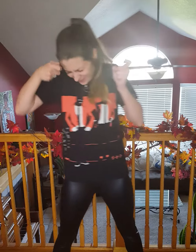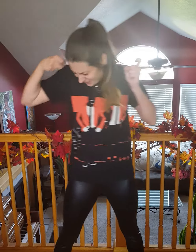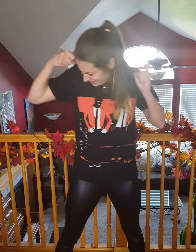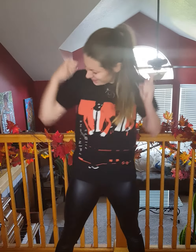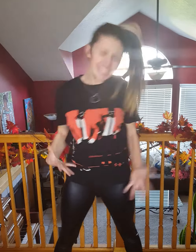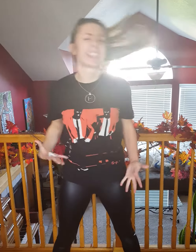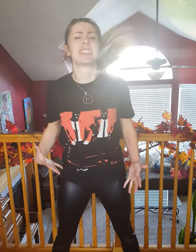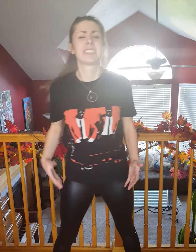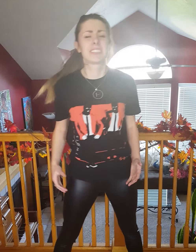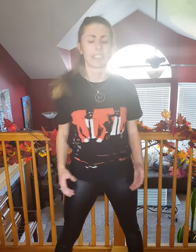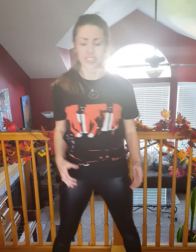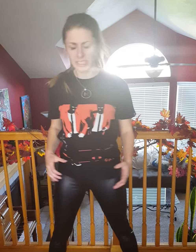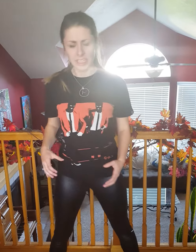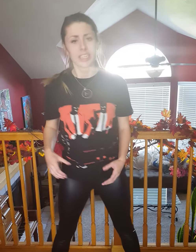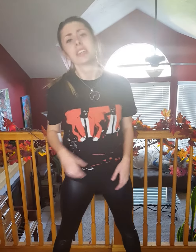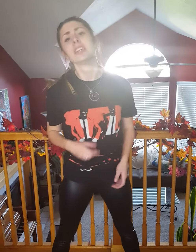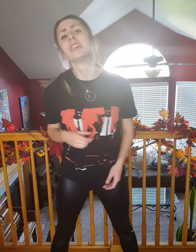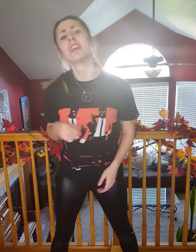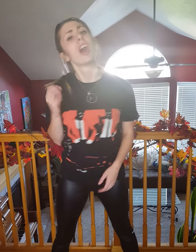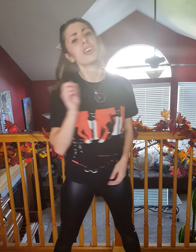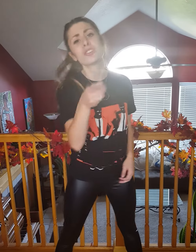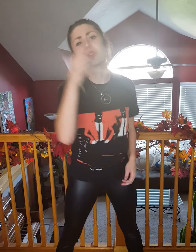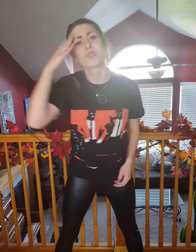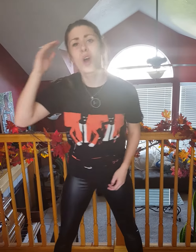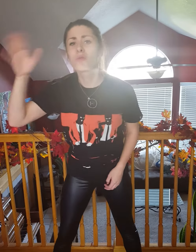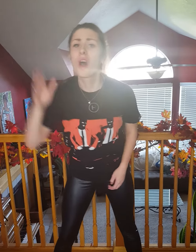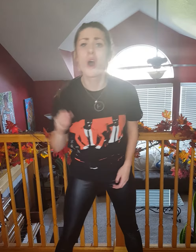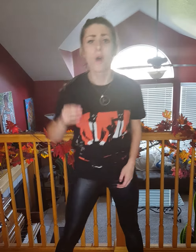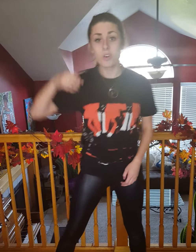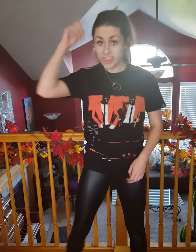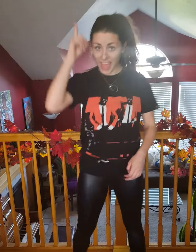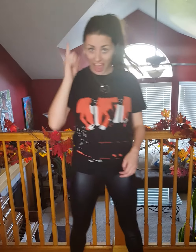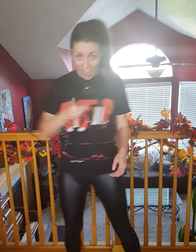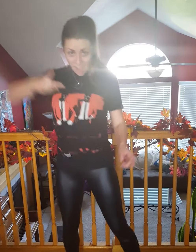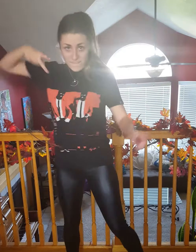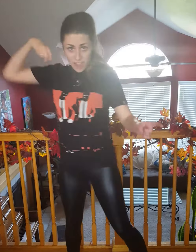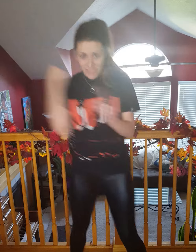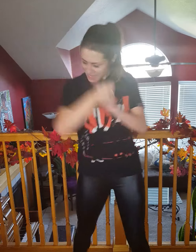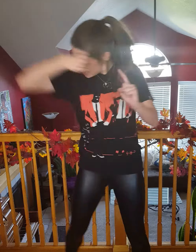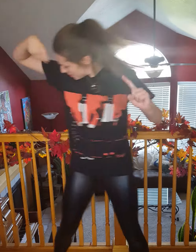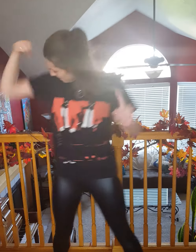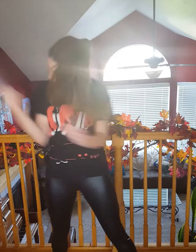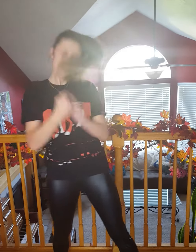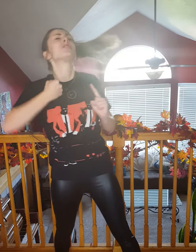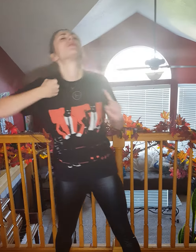moves You don't know the half of the abuse